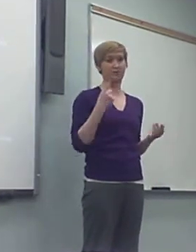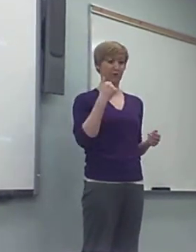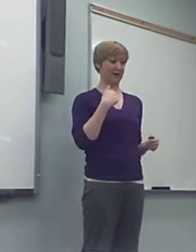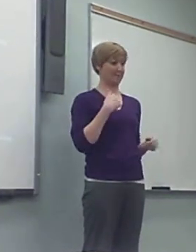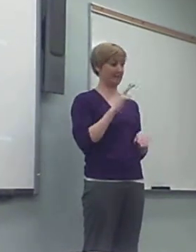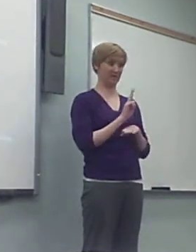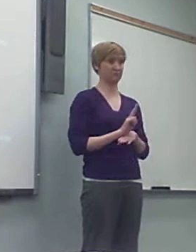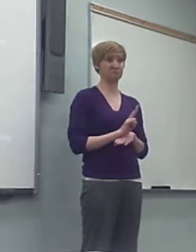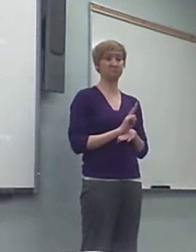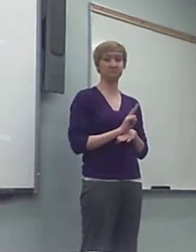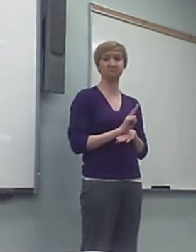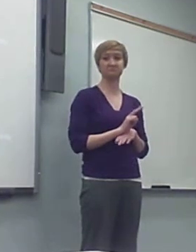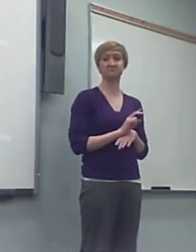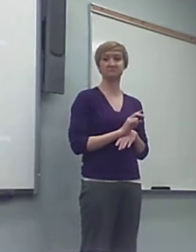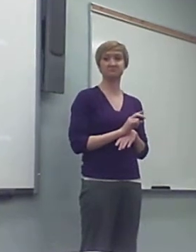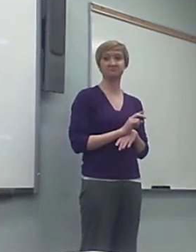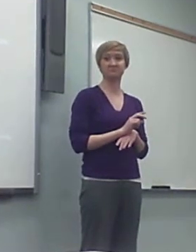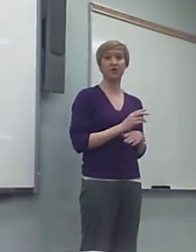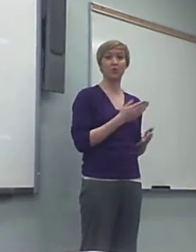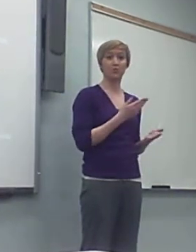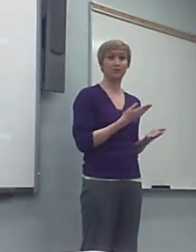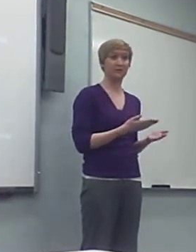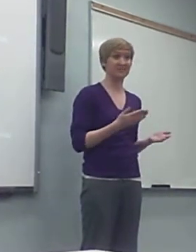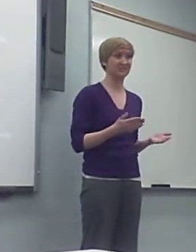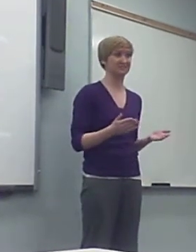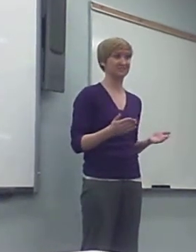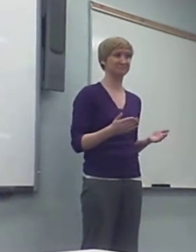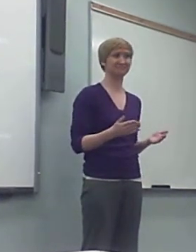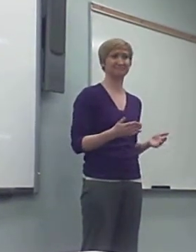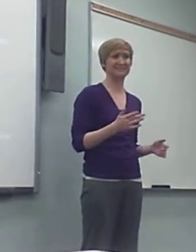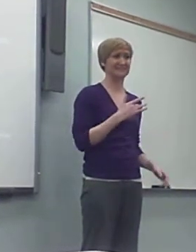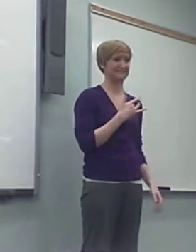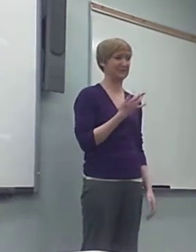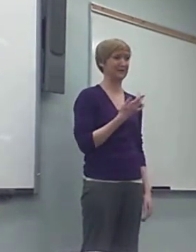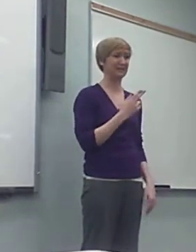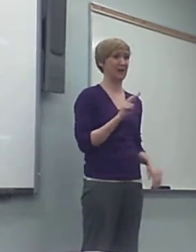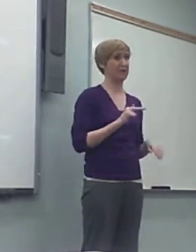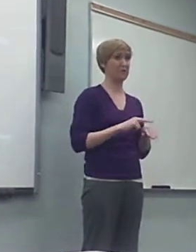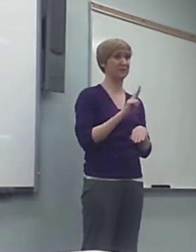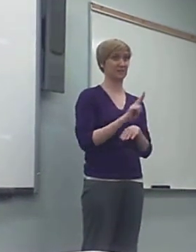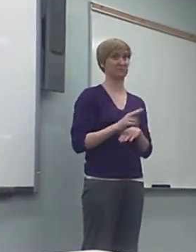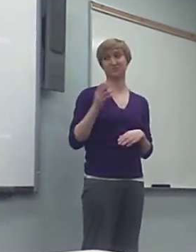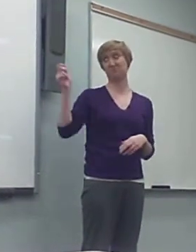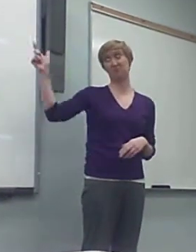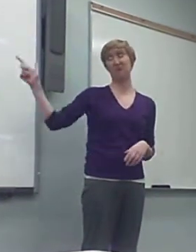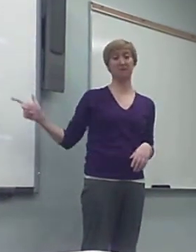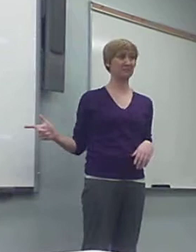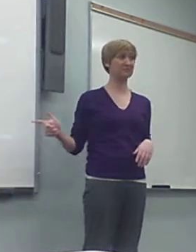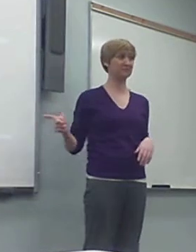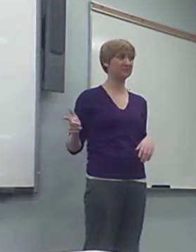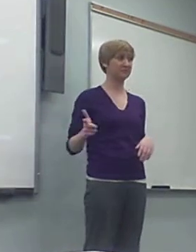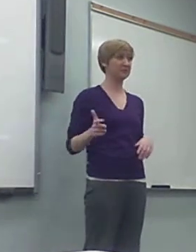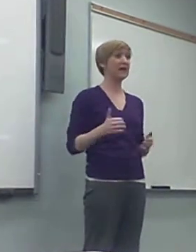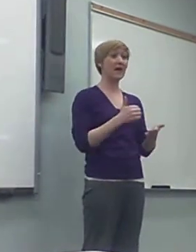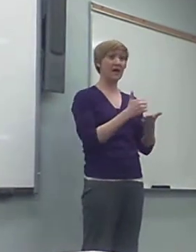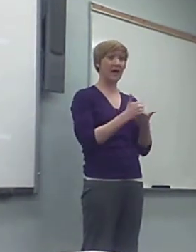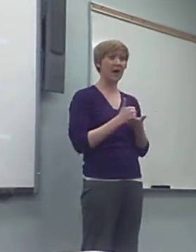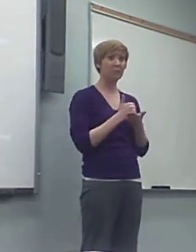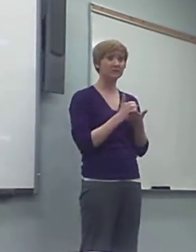These are resources that I use on a pretty regular basis to help me produce the best message that I can for